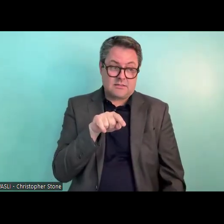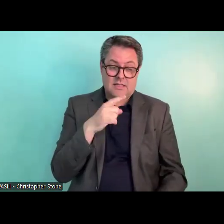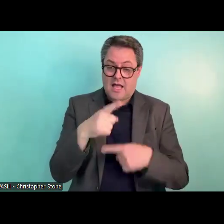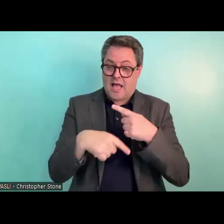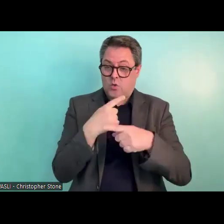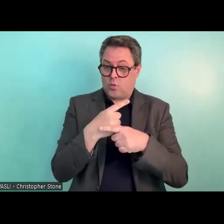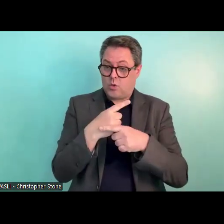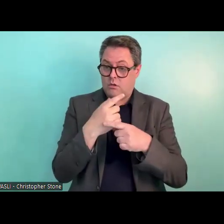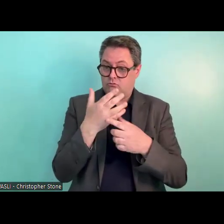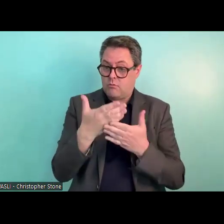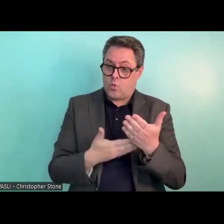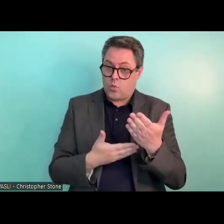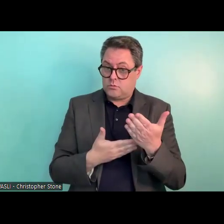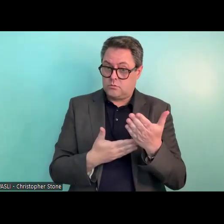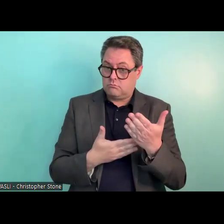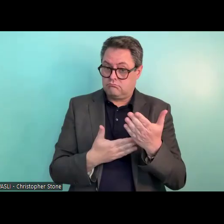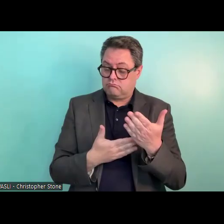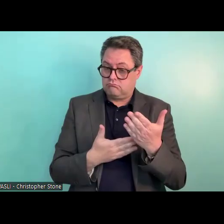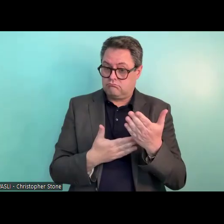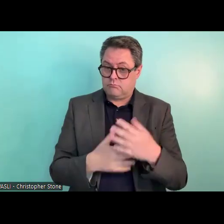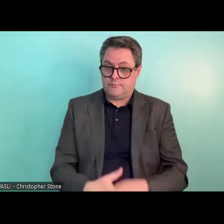the annual report?